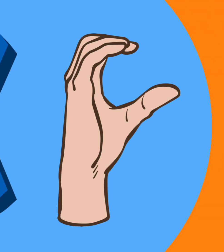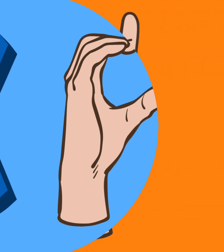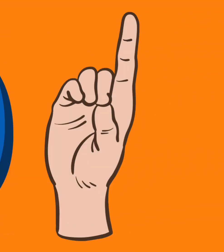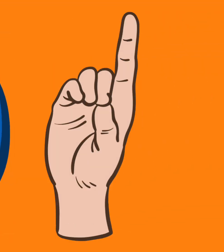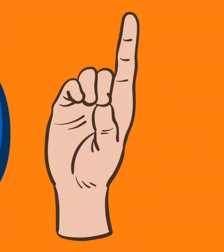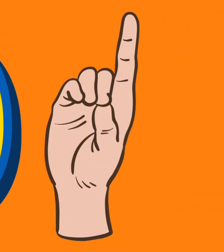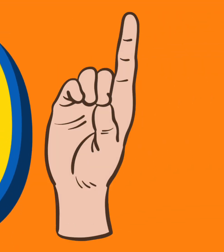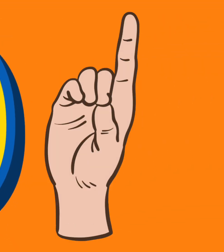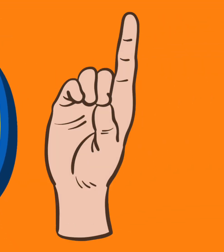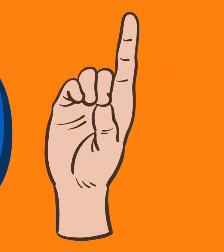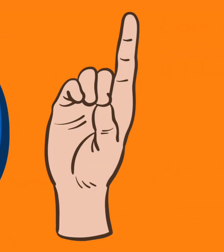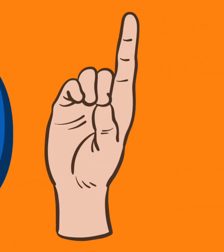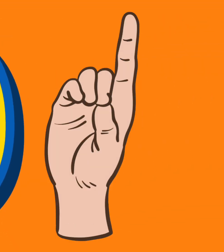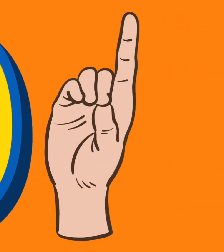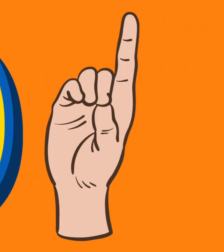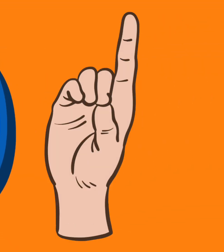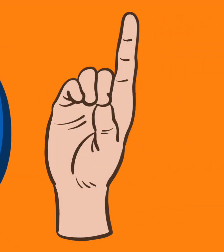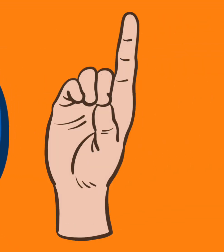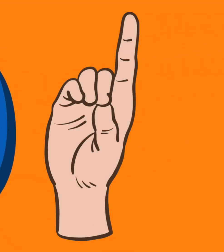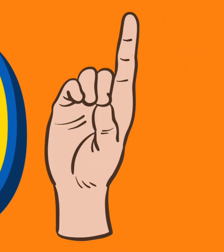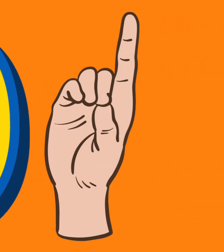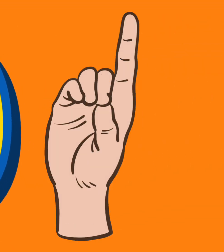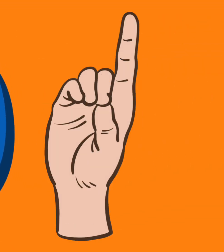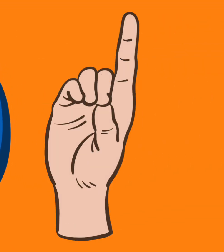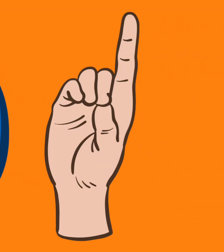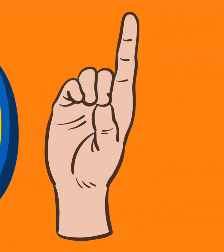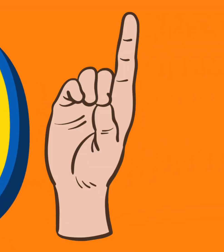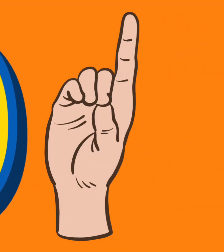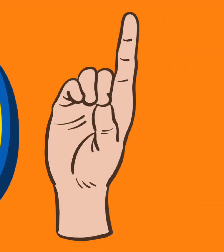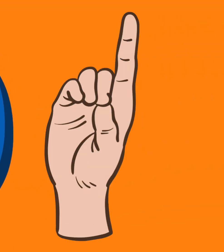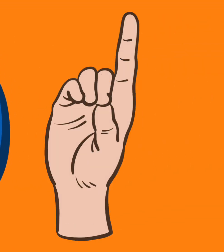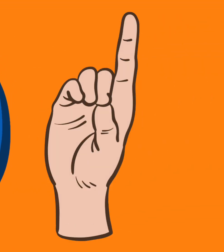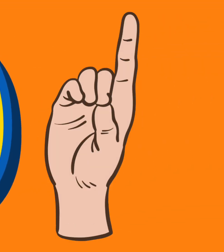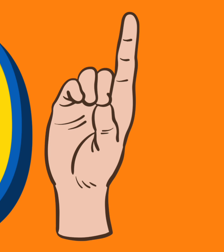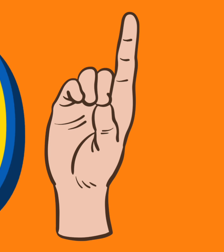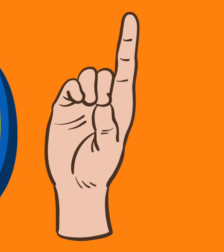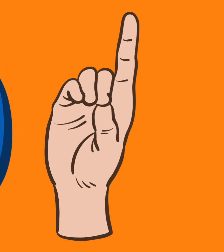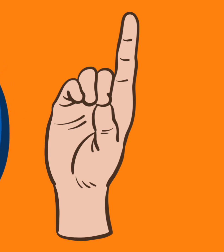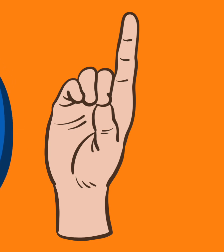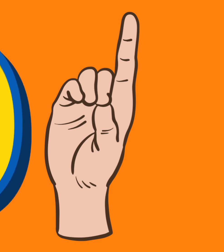D. Point one finger up and make a circle with the rest of your fingers. That's D.